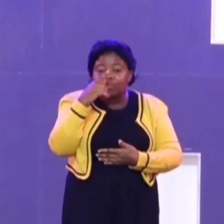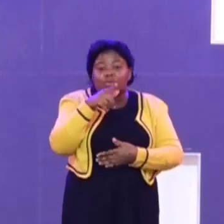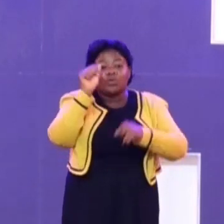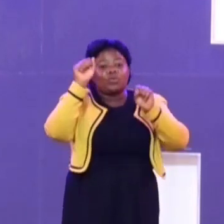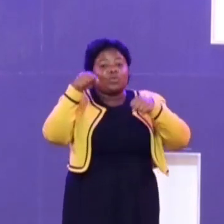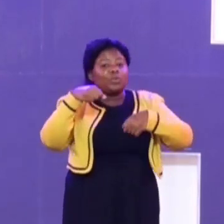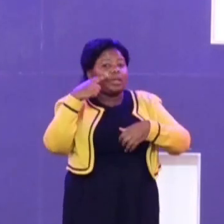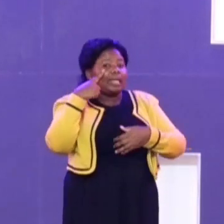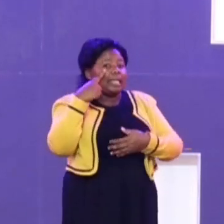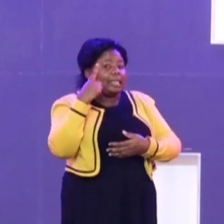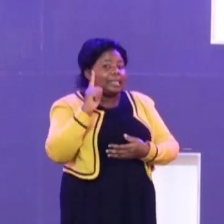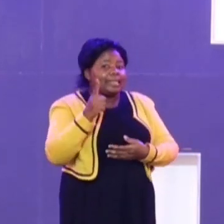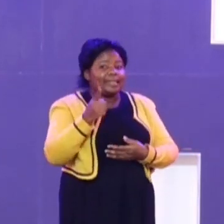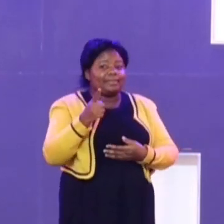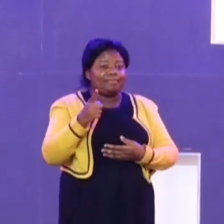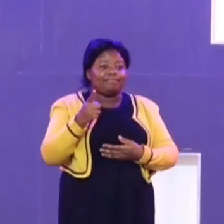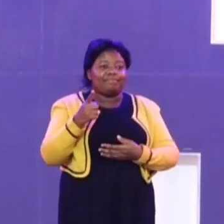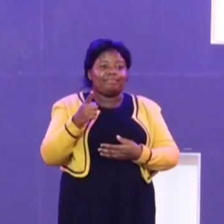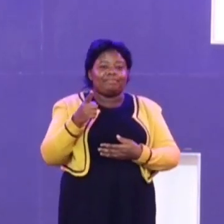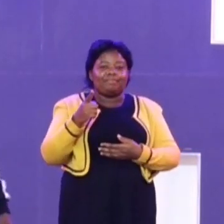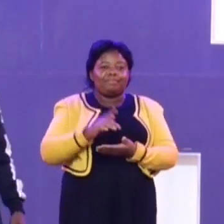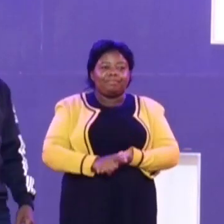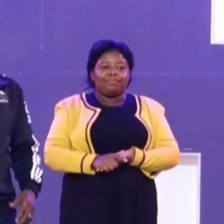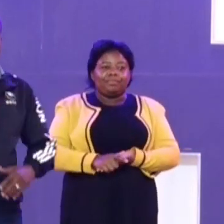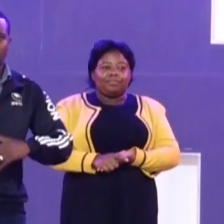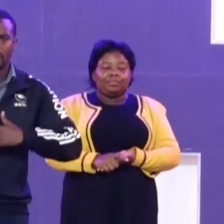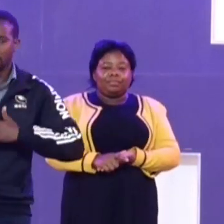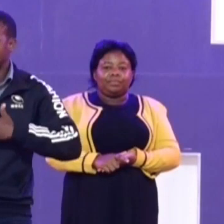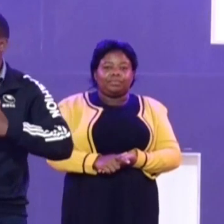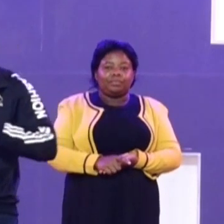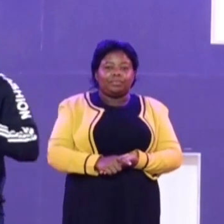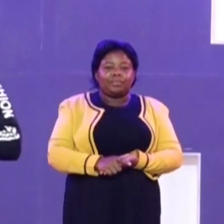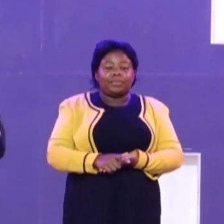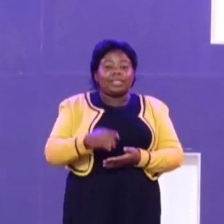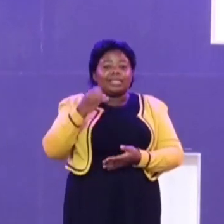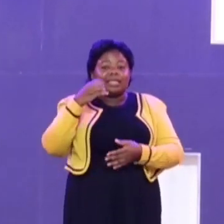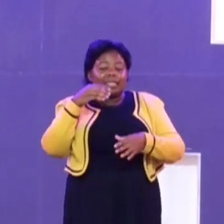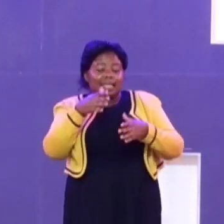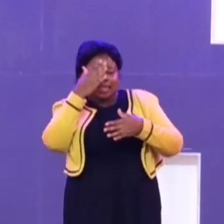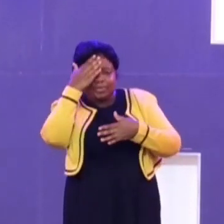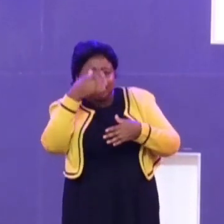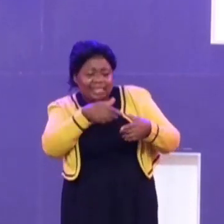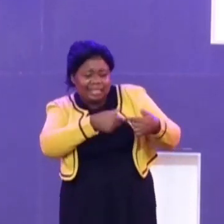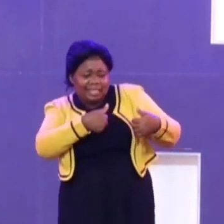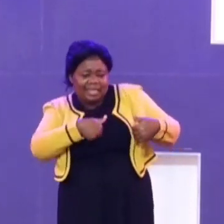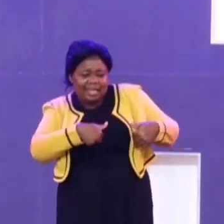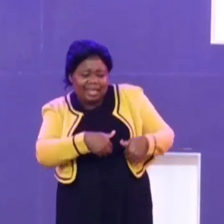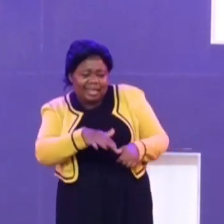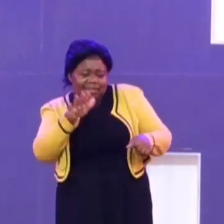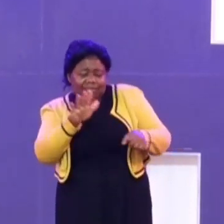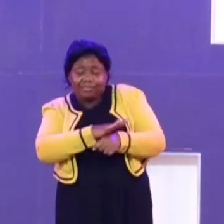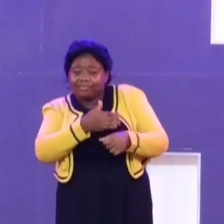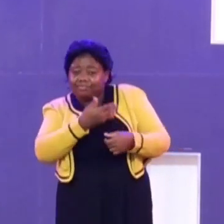it. Kakati obwetowaze oba okuba obukakamu batusobola okiraba. It is in the heart, the goodness and the feeling that is within the